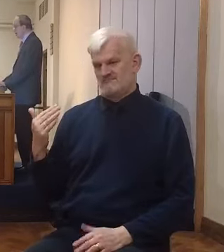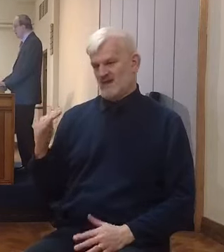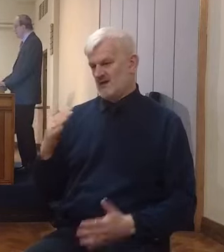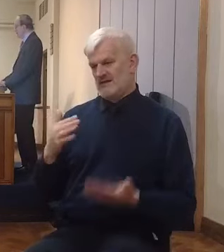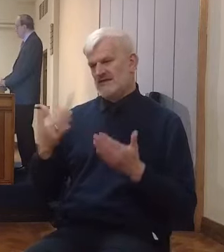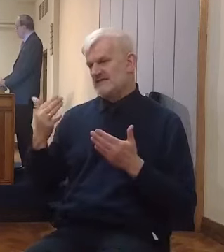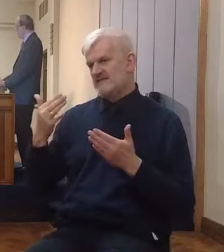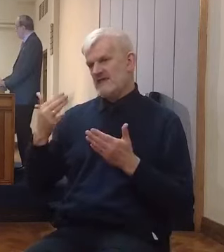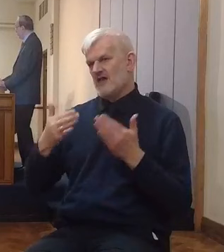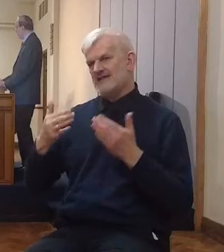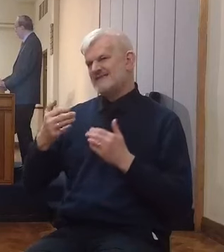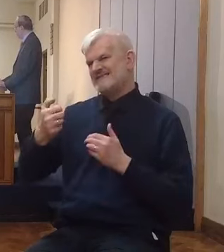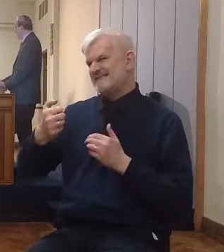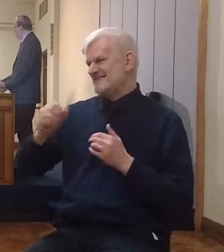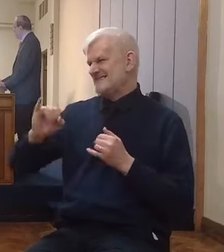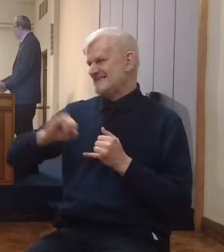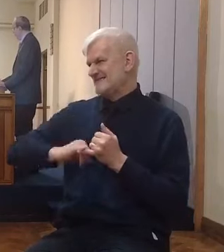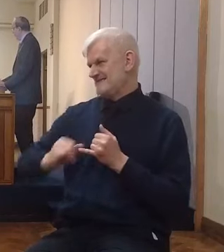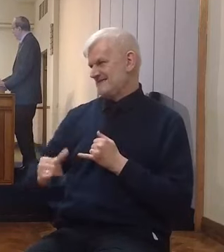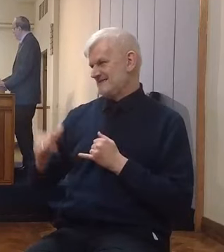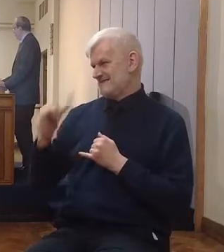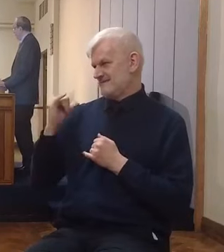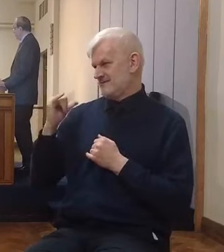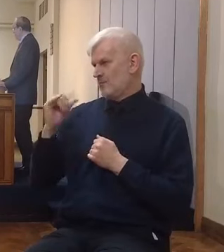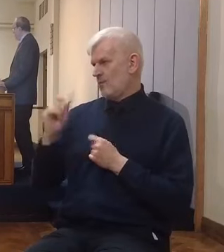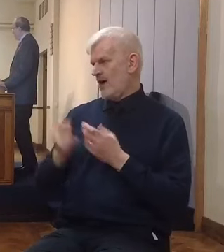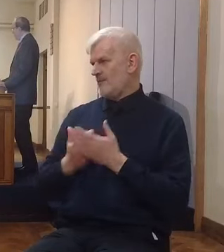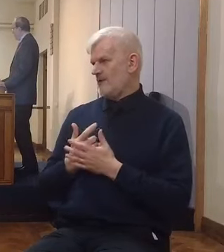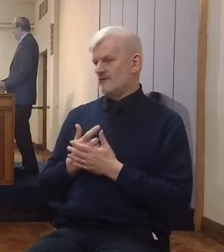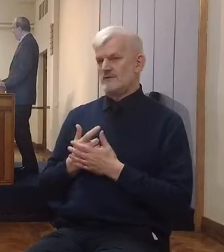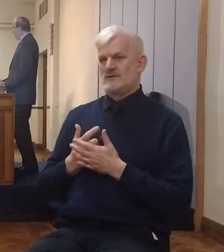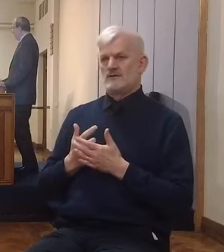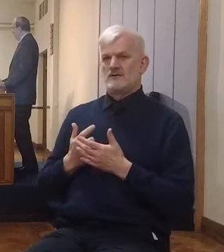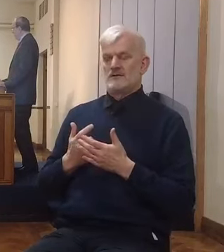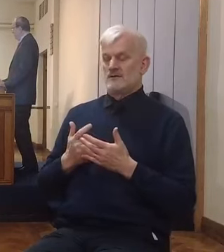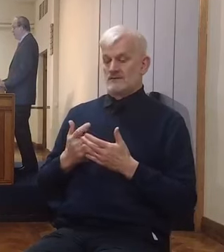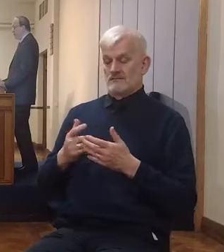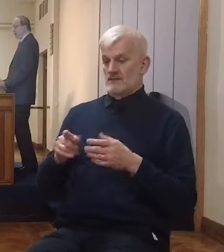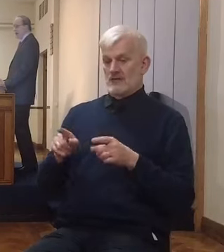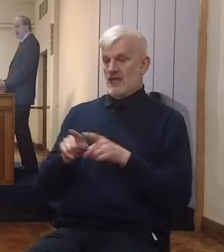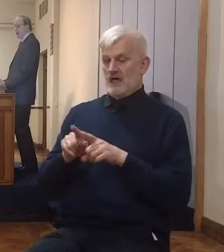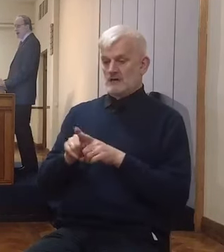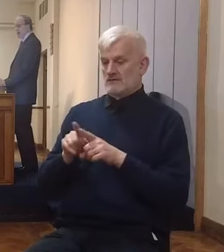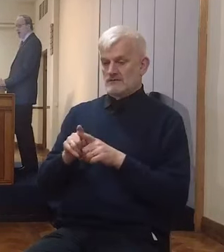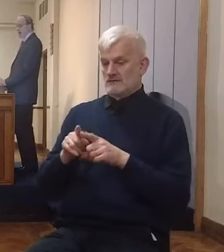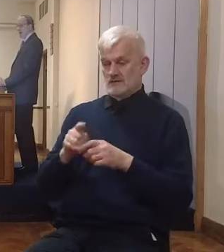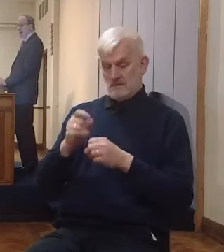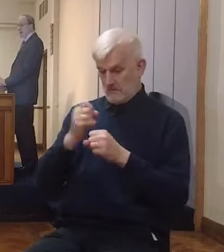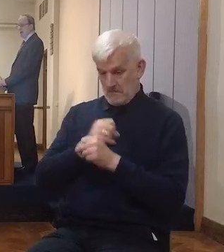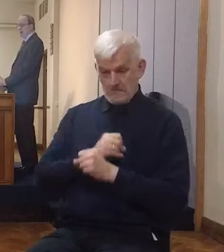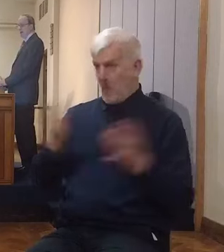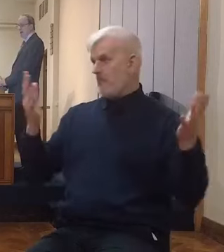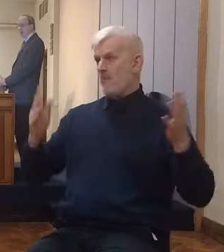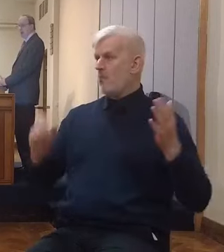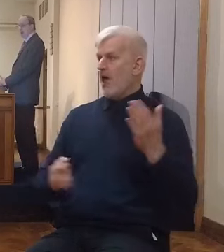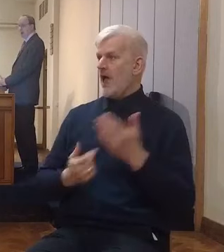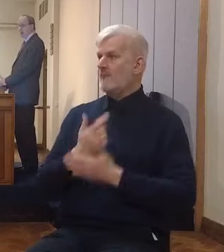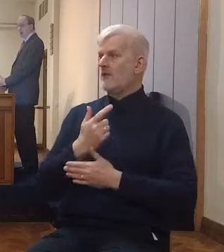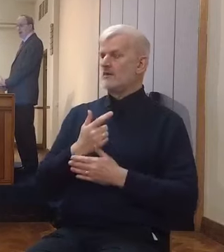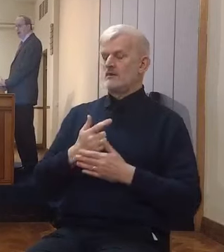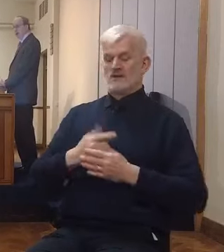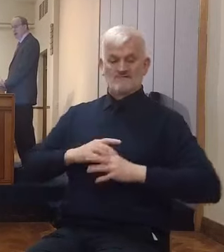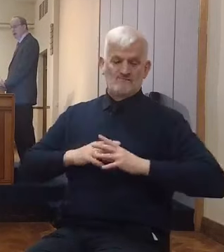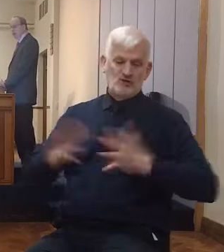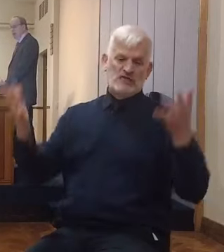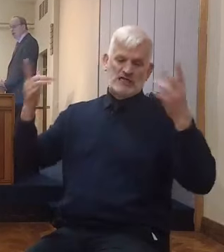the 1960s, and suddenly, like a bombshell, the permissive society bursts in.